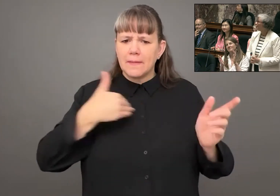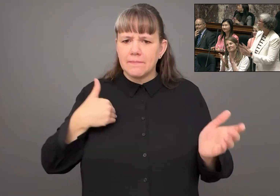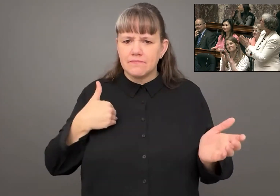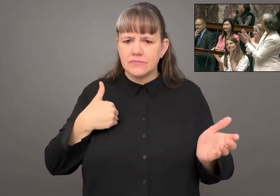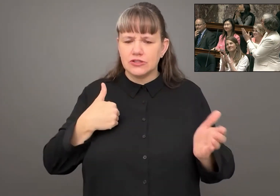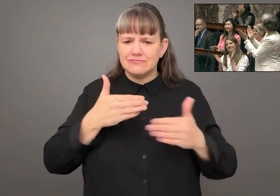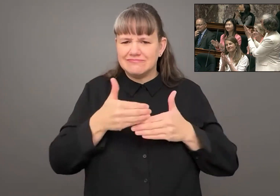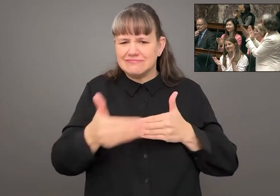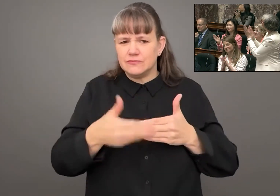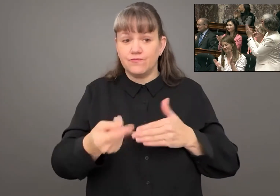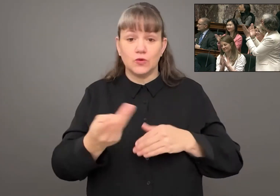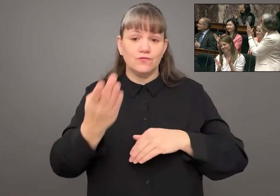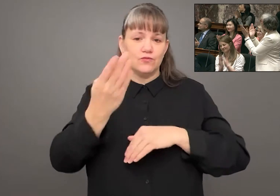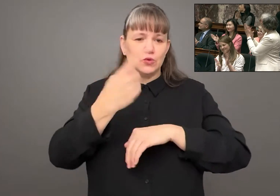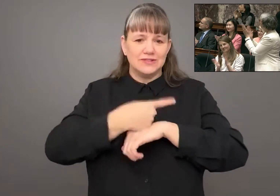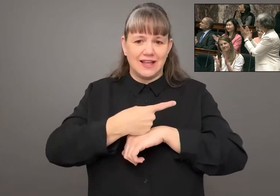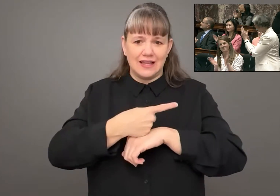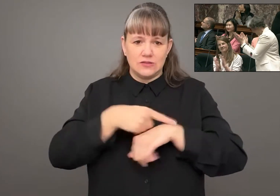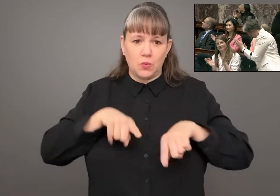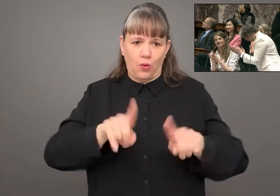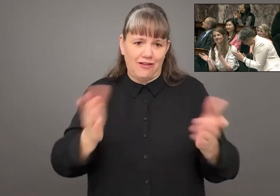very welcome?